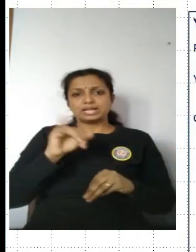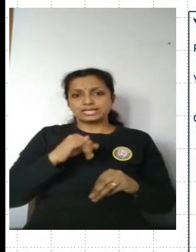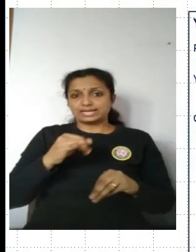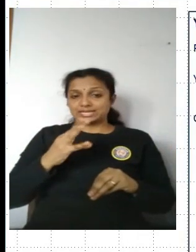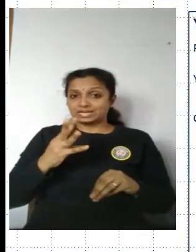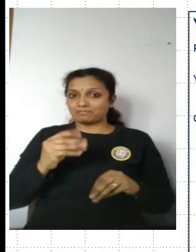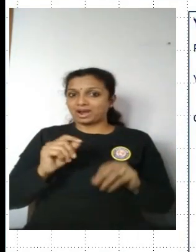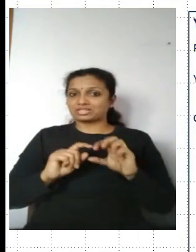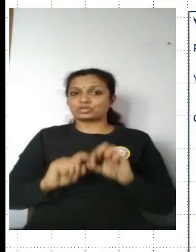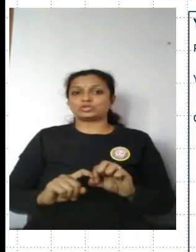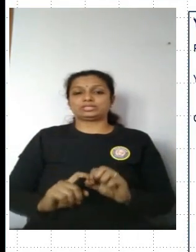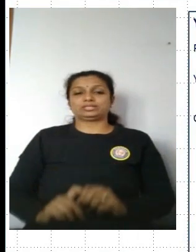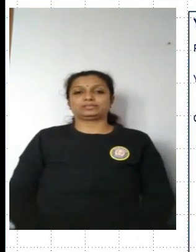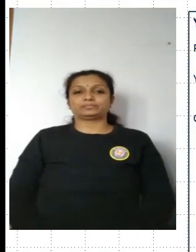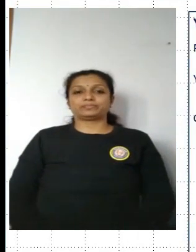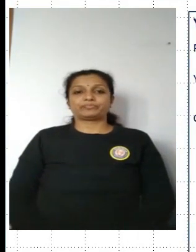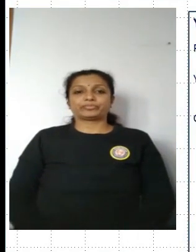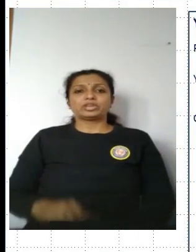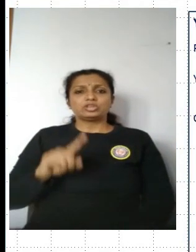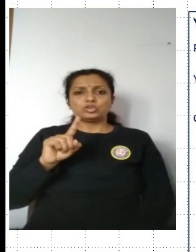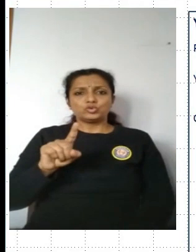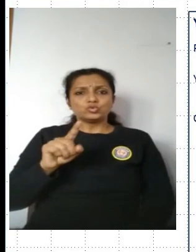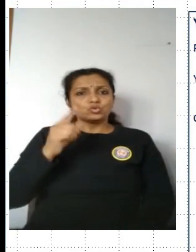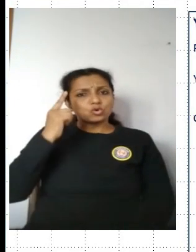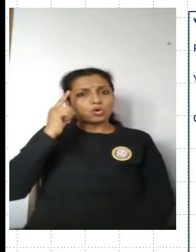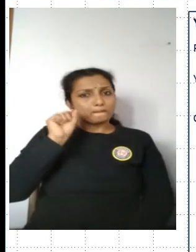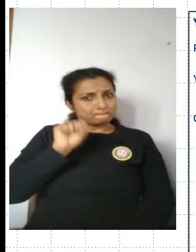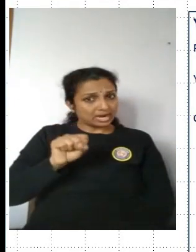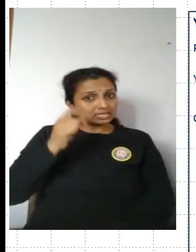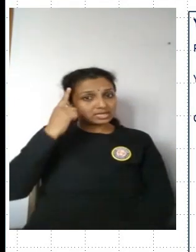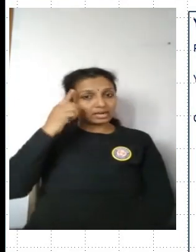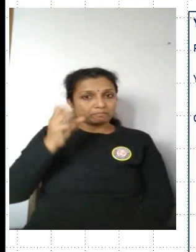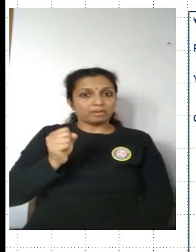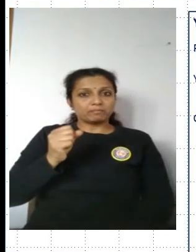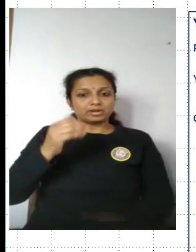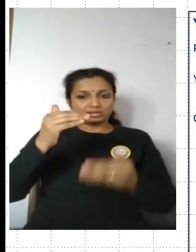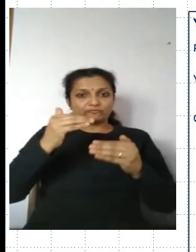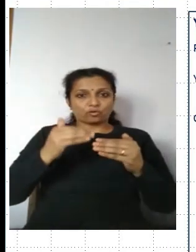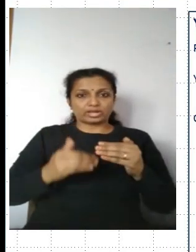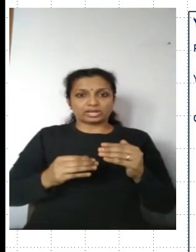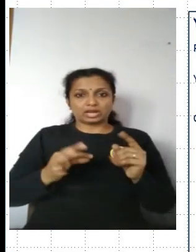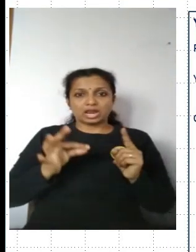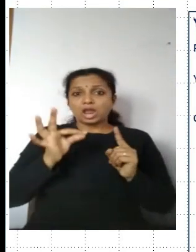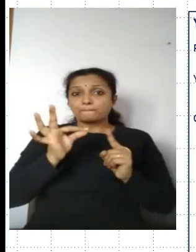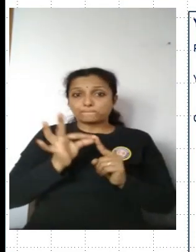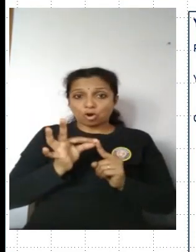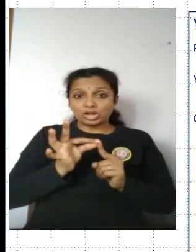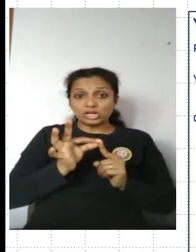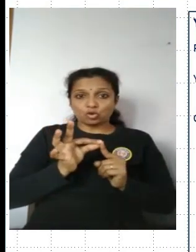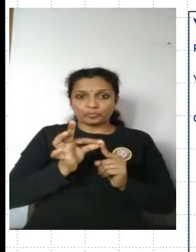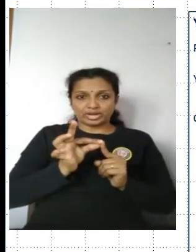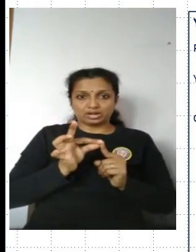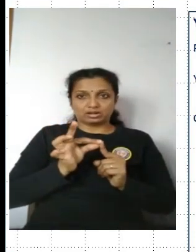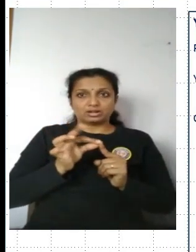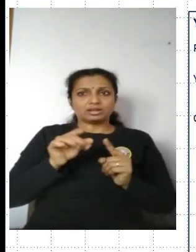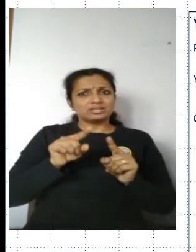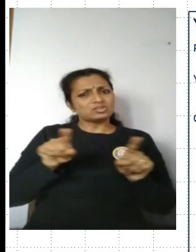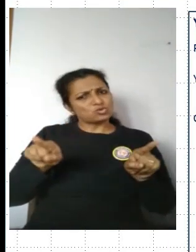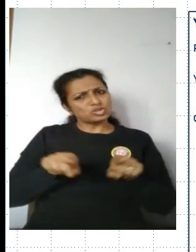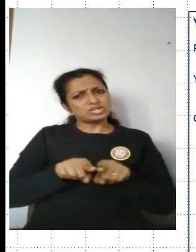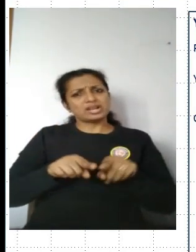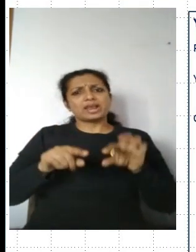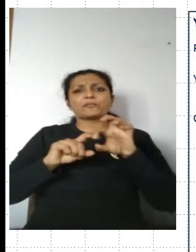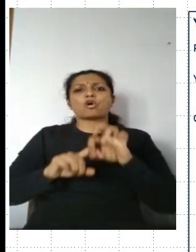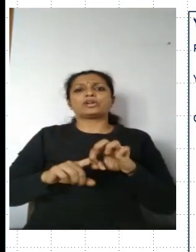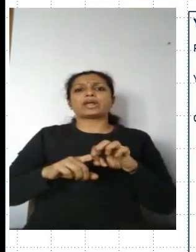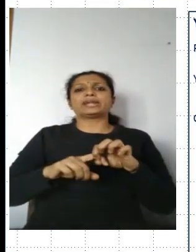You must remember the following. Polynomials is called quadratic equation when highest power of x equal to 2. You